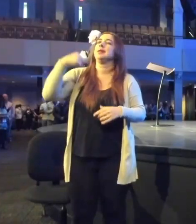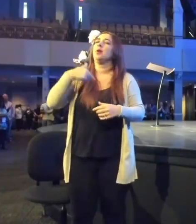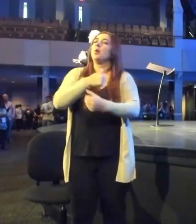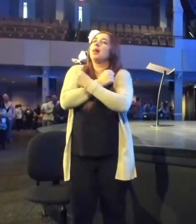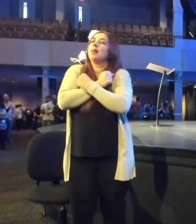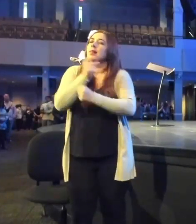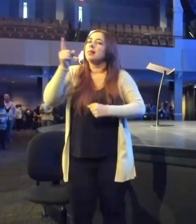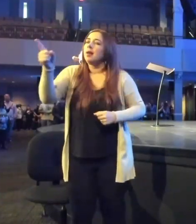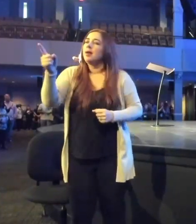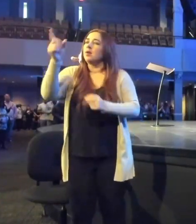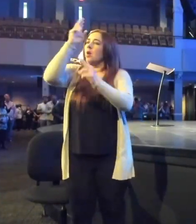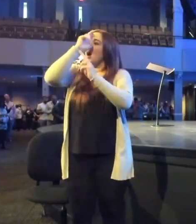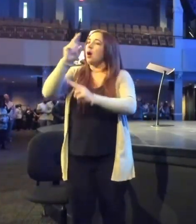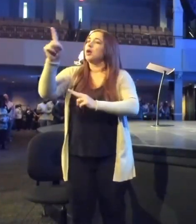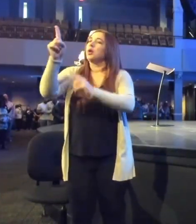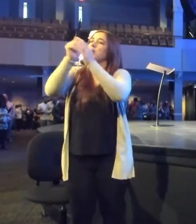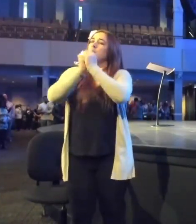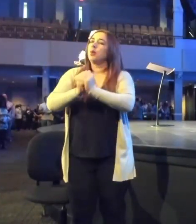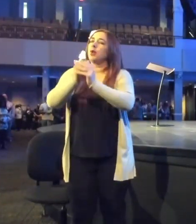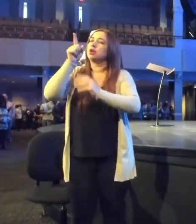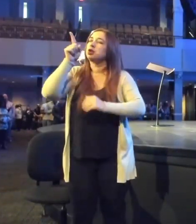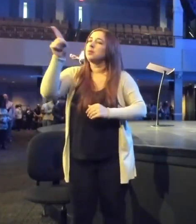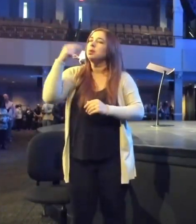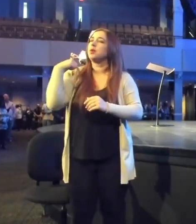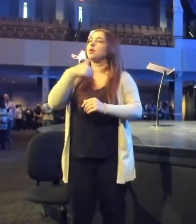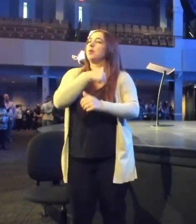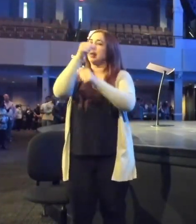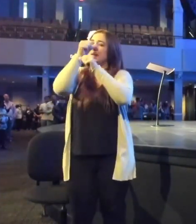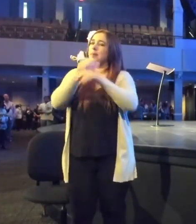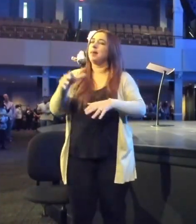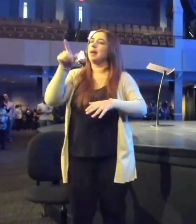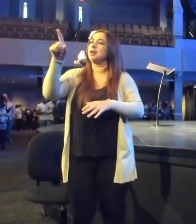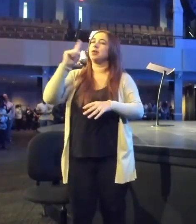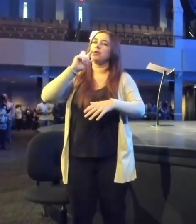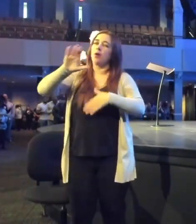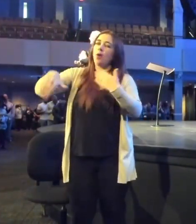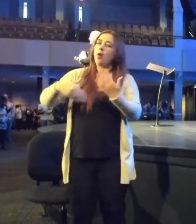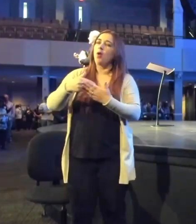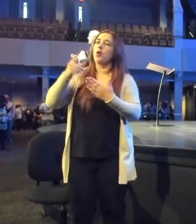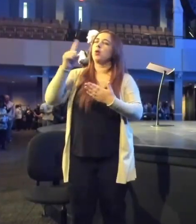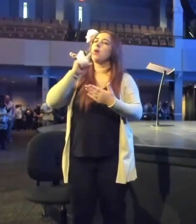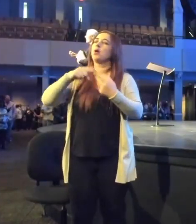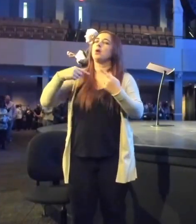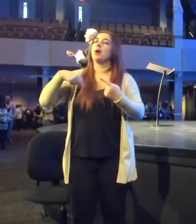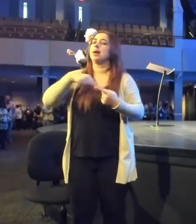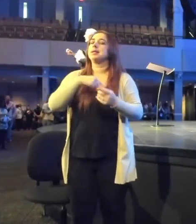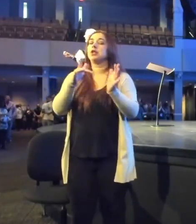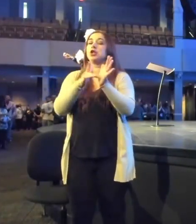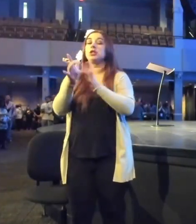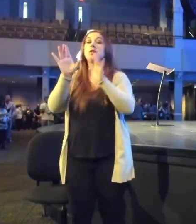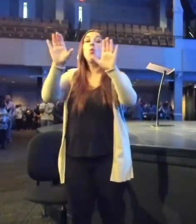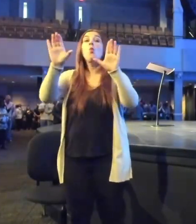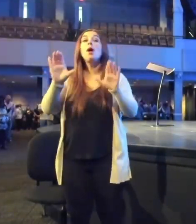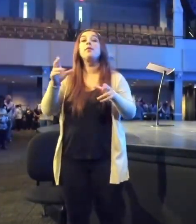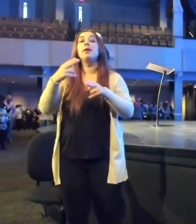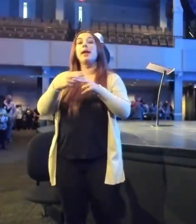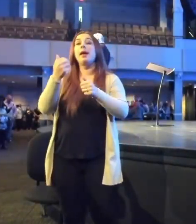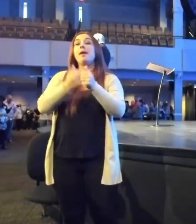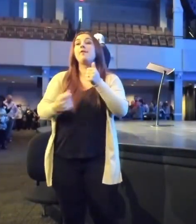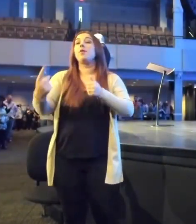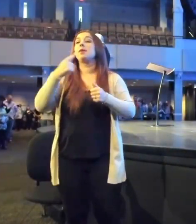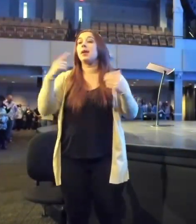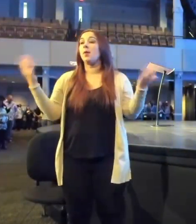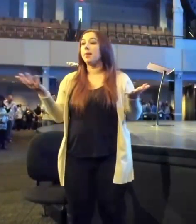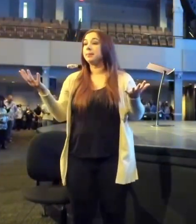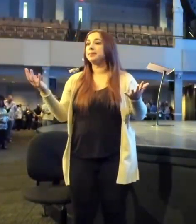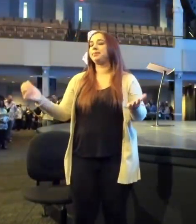you. We honor you. We worship you. We bless you for all that you are to us. In Jesus' wonderful name. And all the church